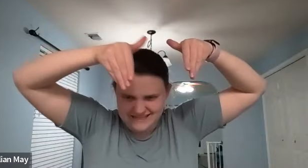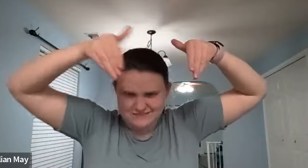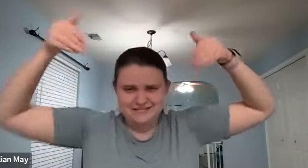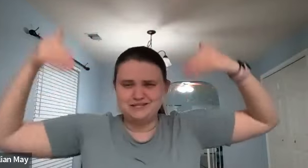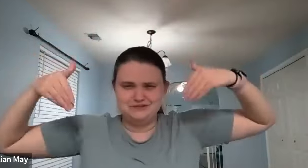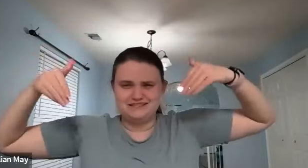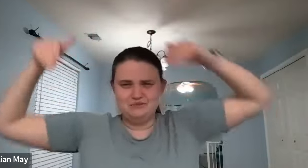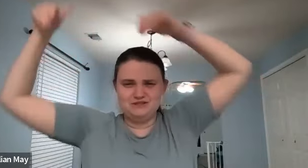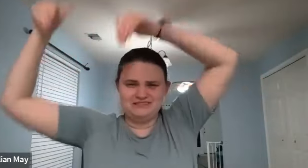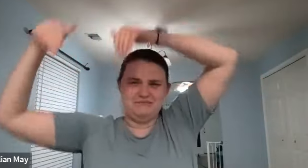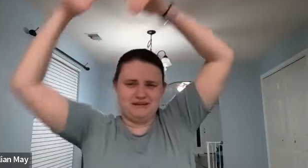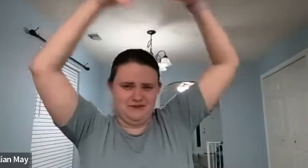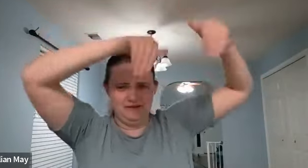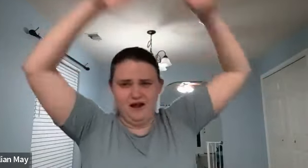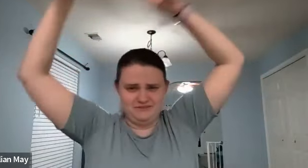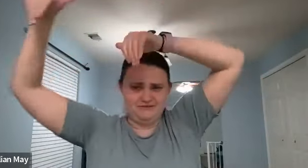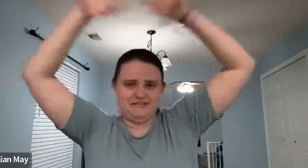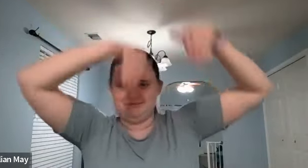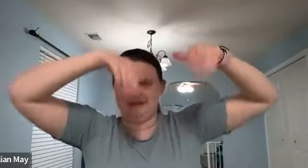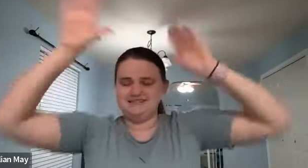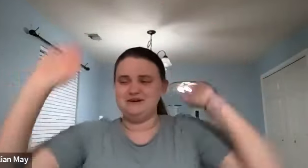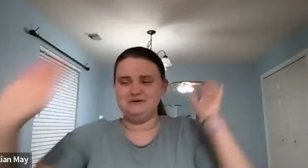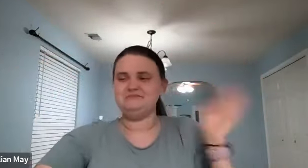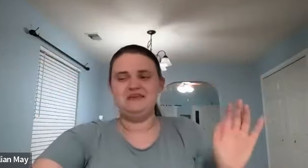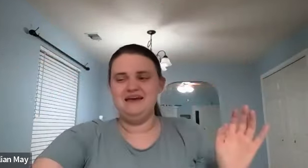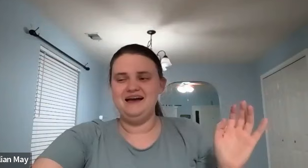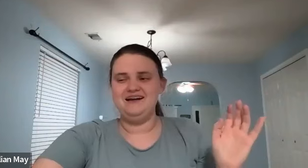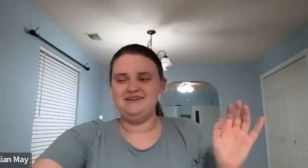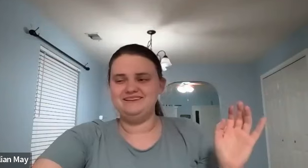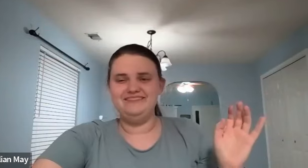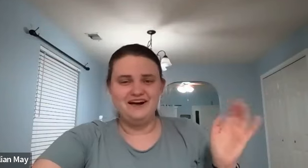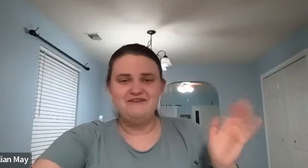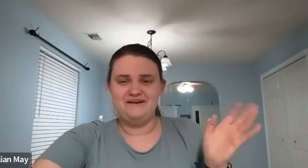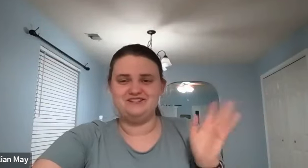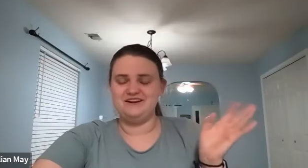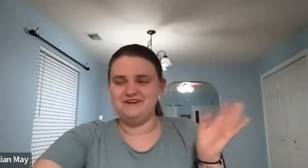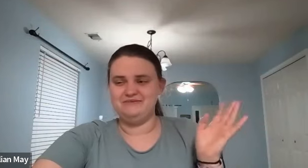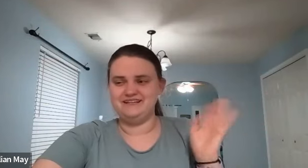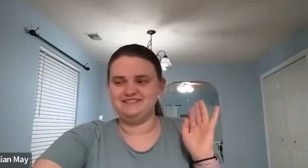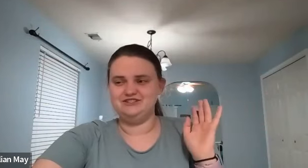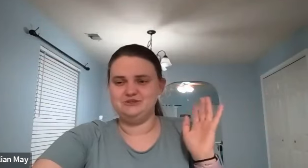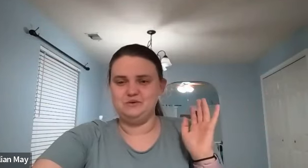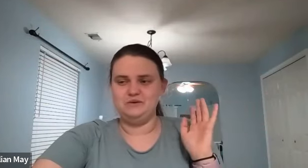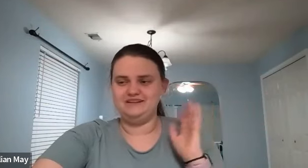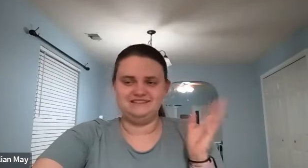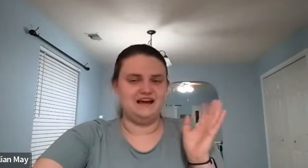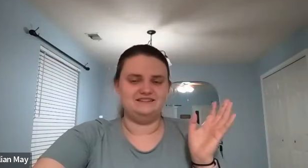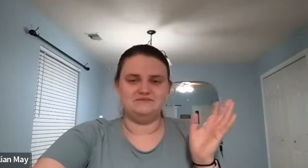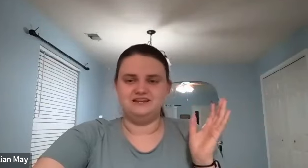makes no sense. It almost looks like a bunny rabbit hopping from place to place. So love how I try to find ways to sign something and